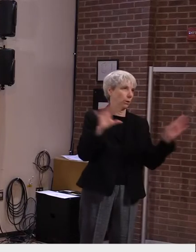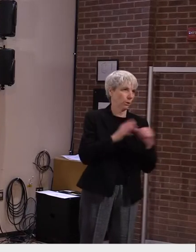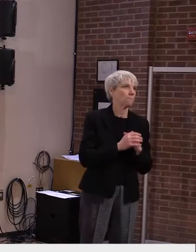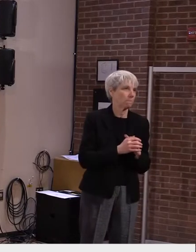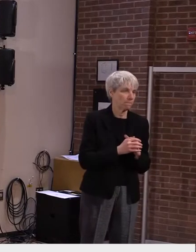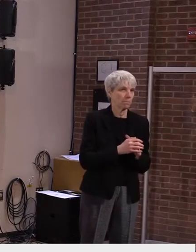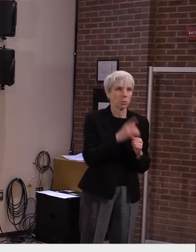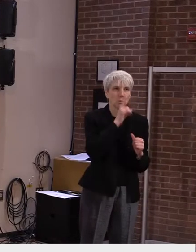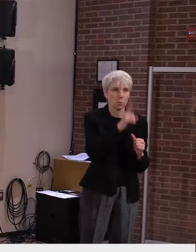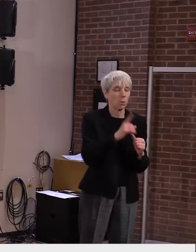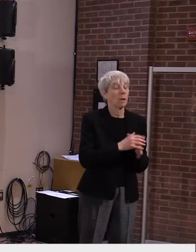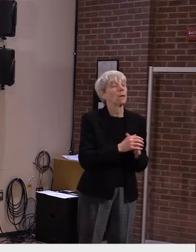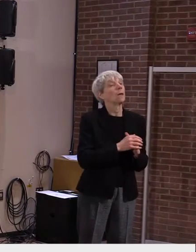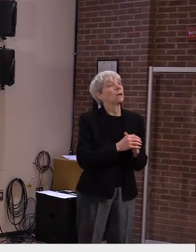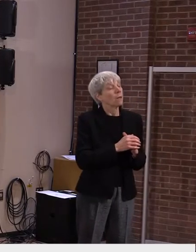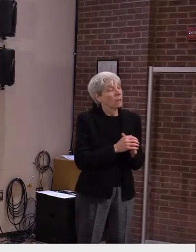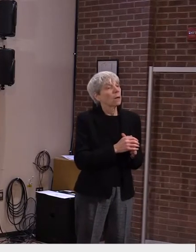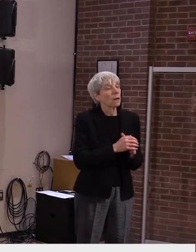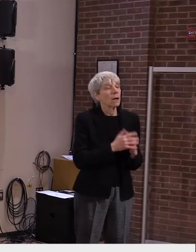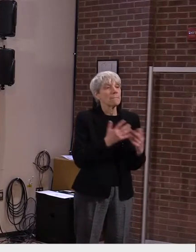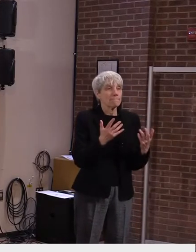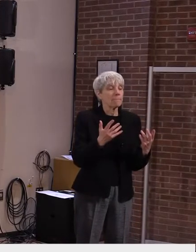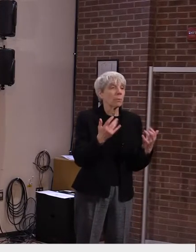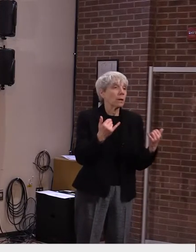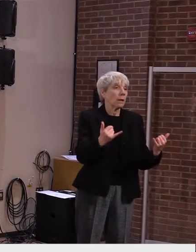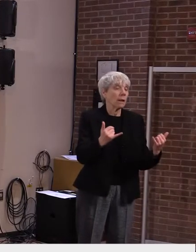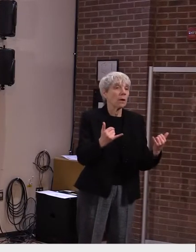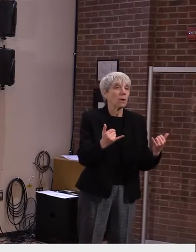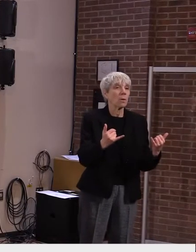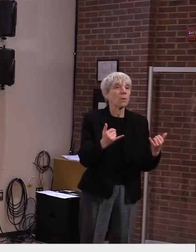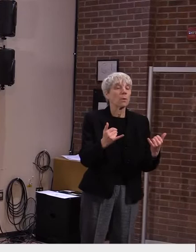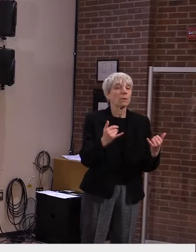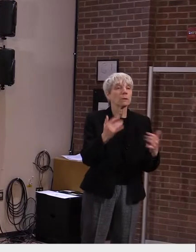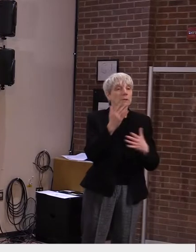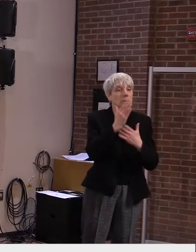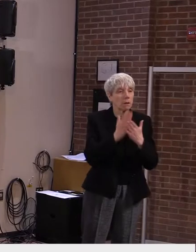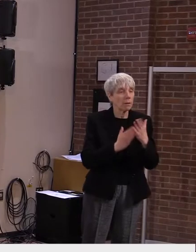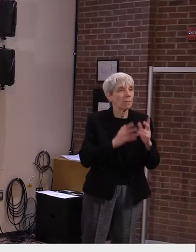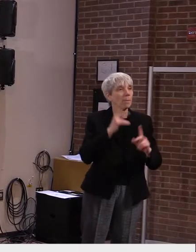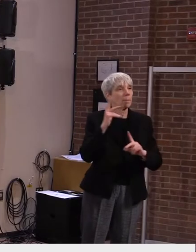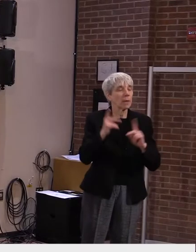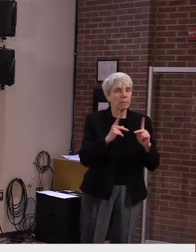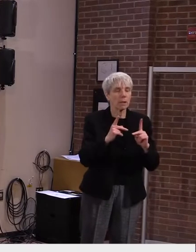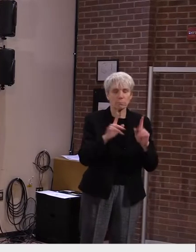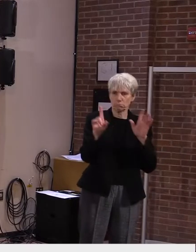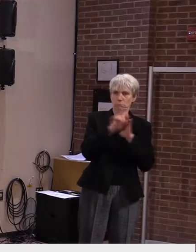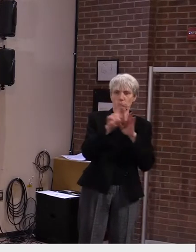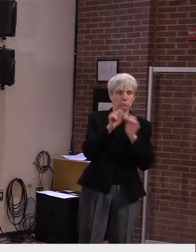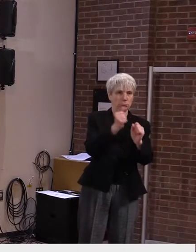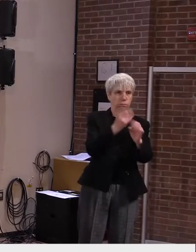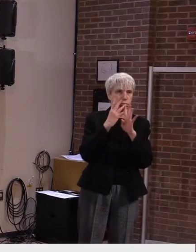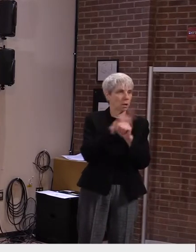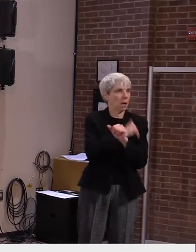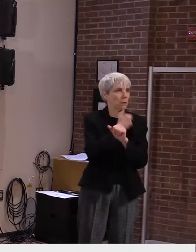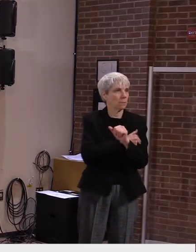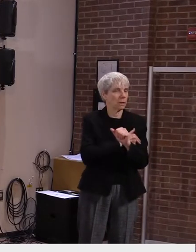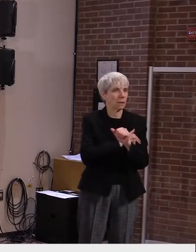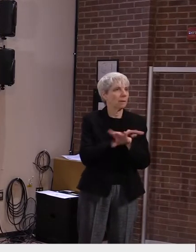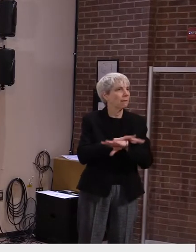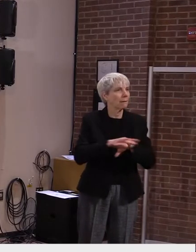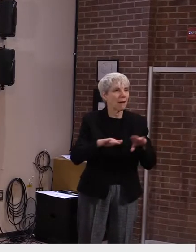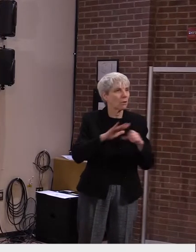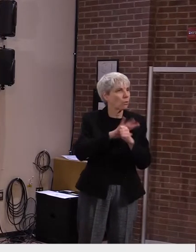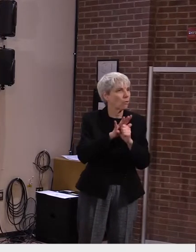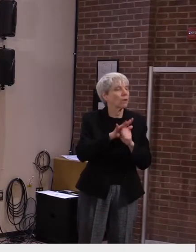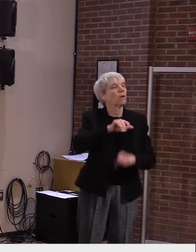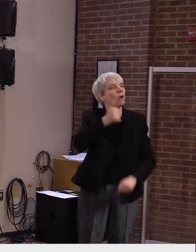we are seeing issues with hospitalizations that are coming from non-COVID, although there are, as the